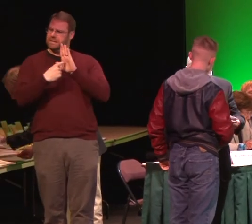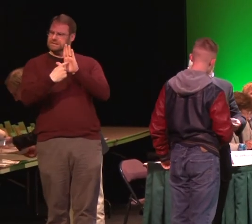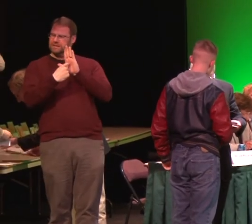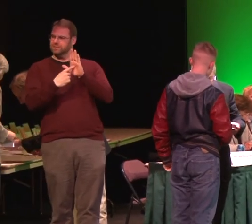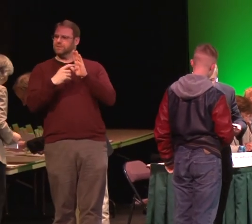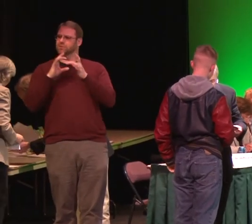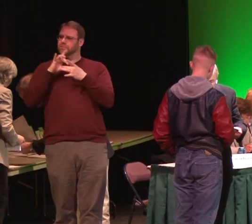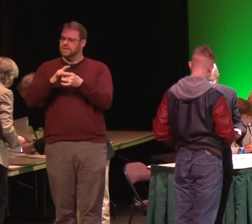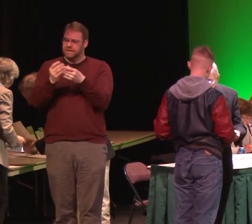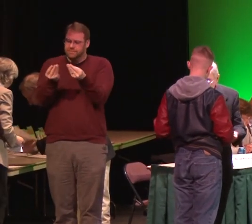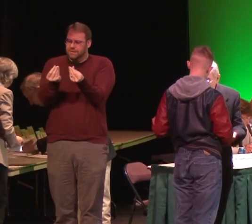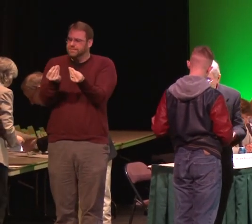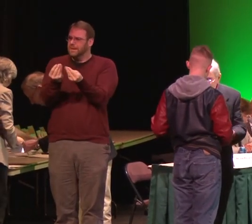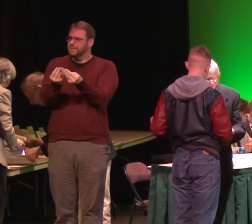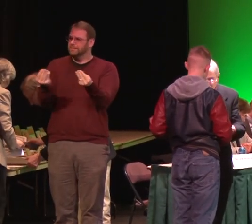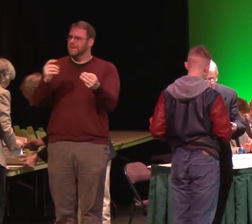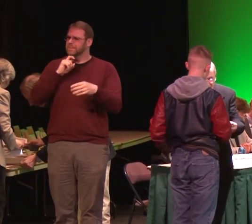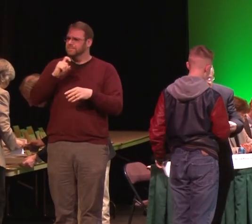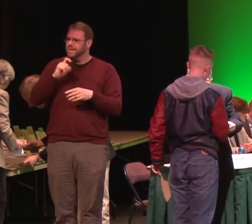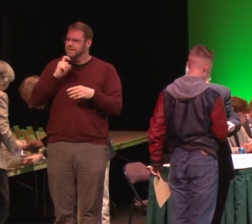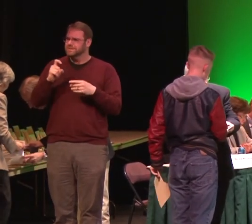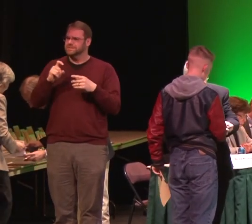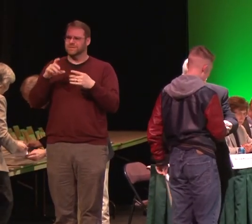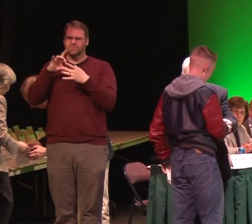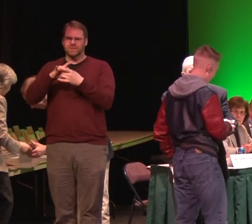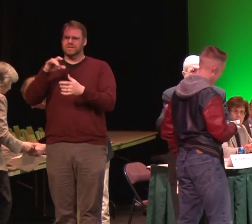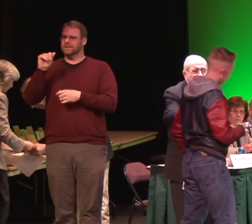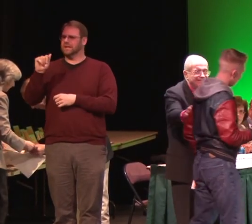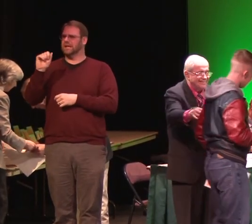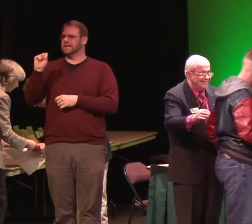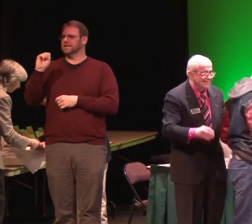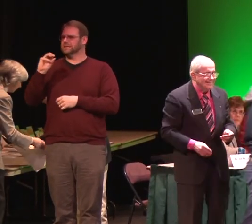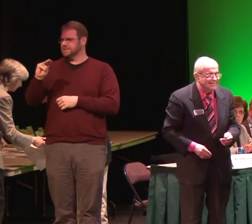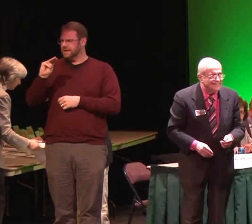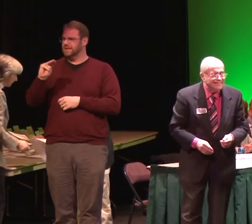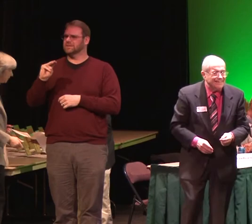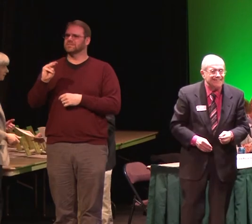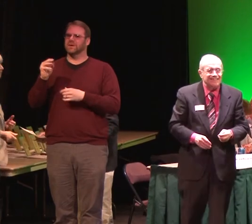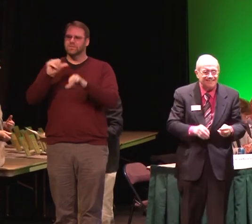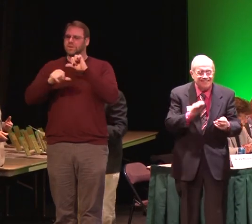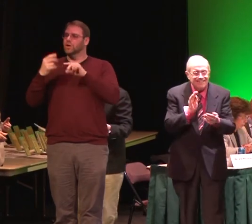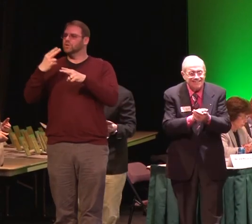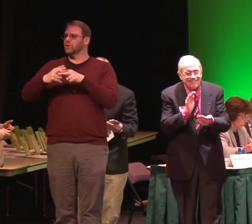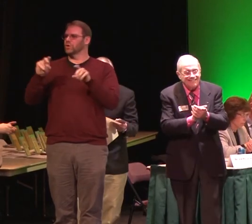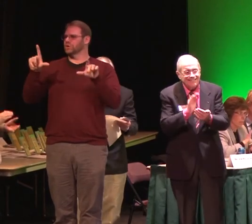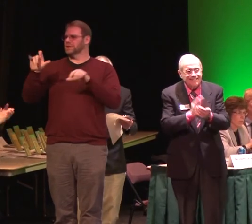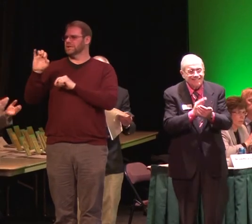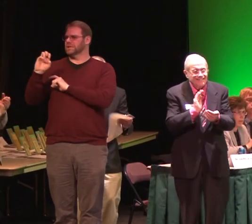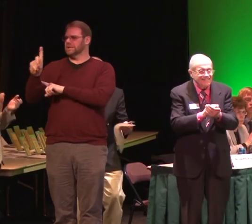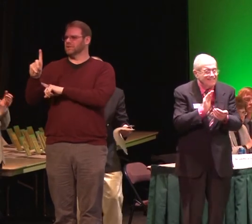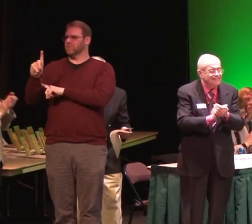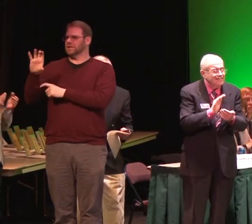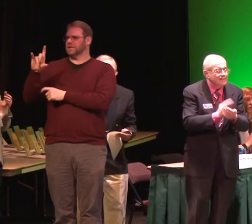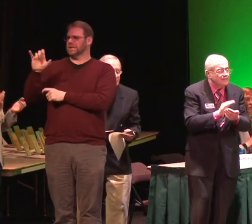materials engineering science from the ASM Material Education Foundation for his project Liquid Cloth.